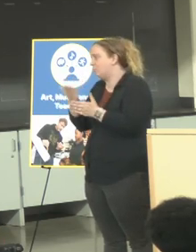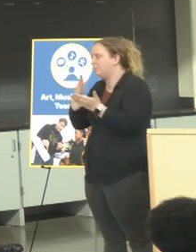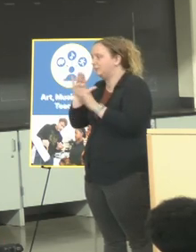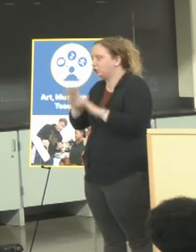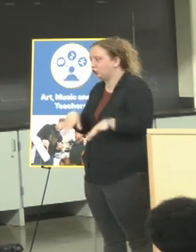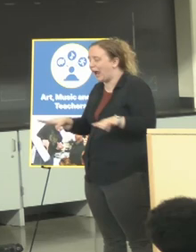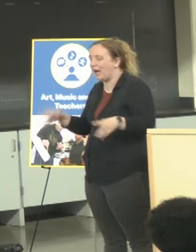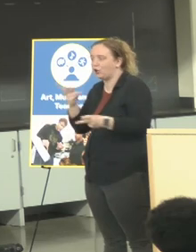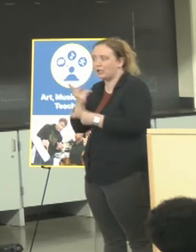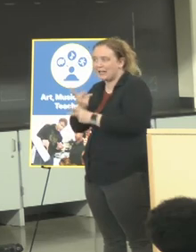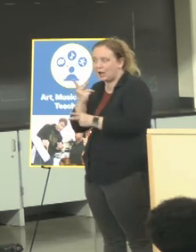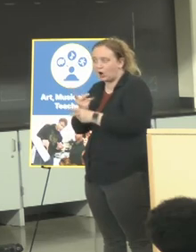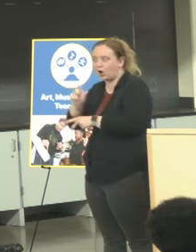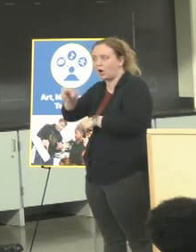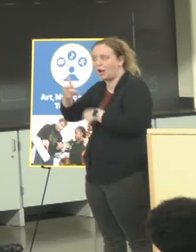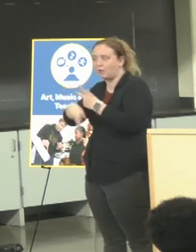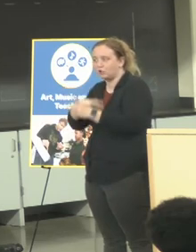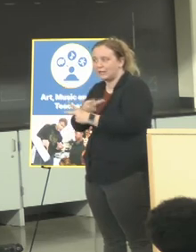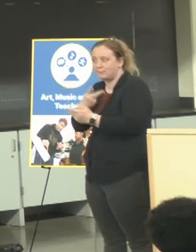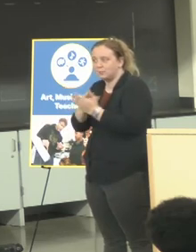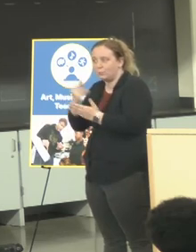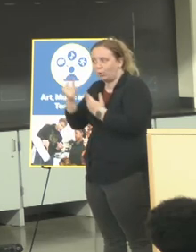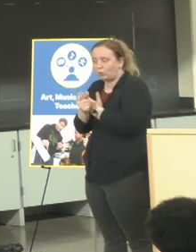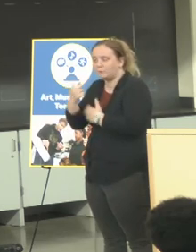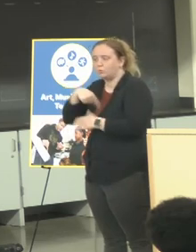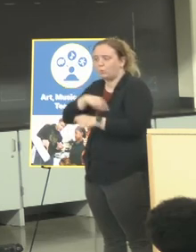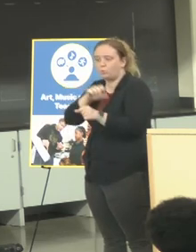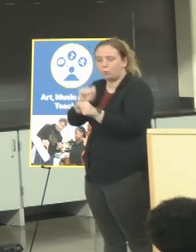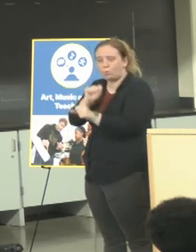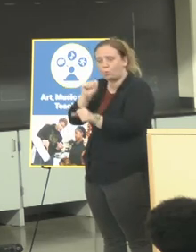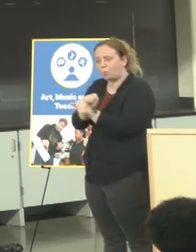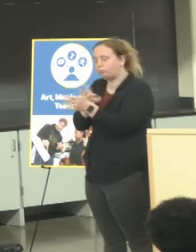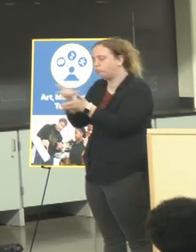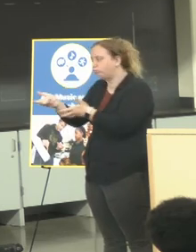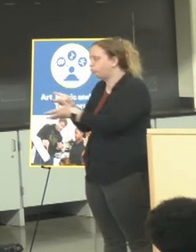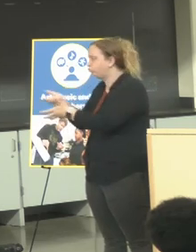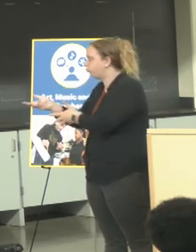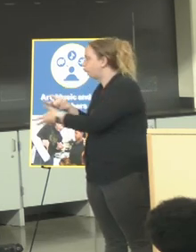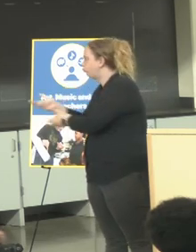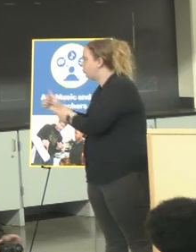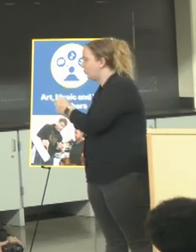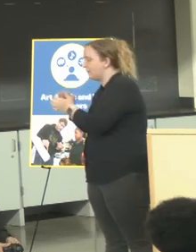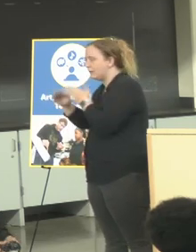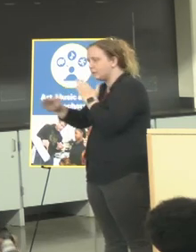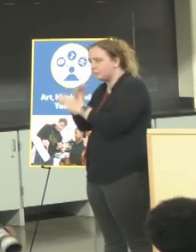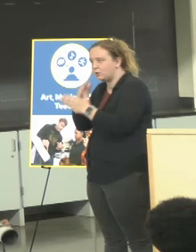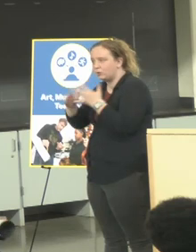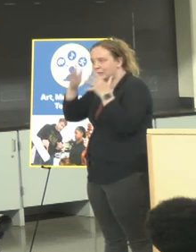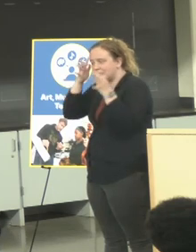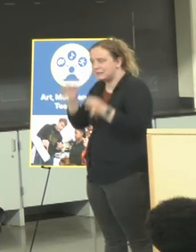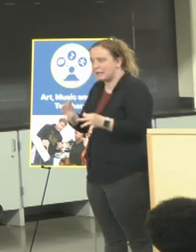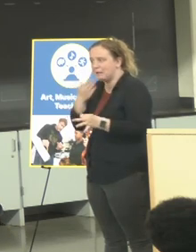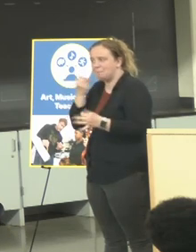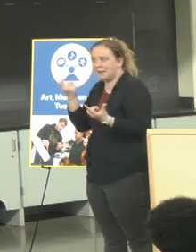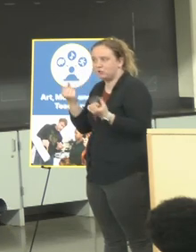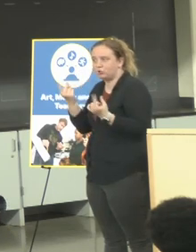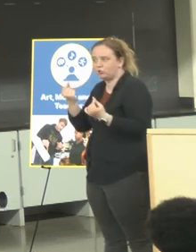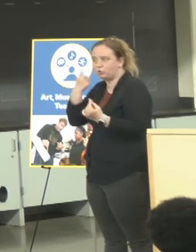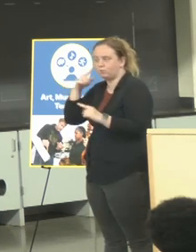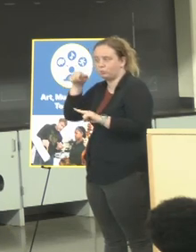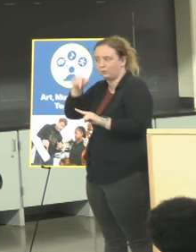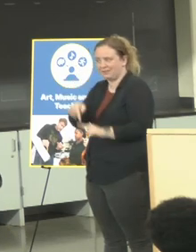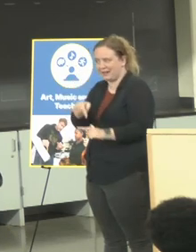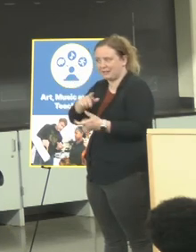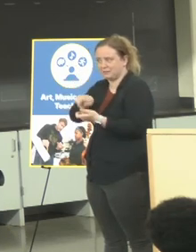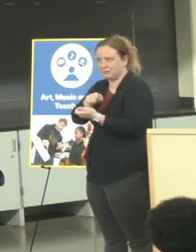community in each, you know, surrounding each school. So what's the highest and best use for this property? And as enrollment, we're still a